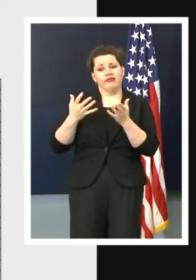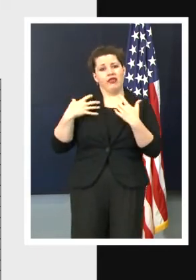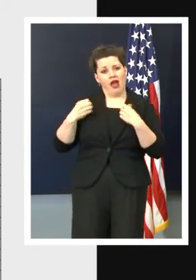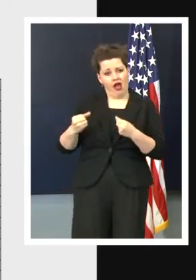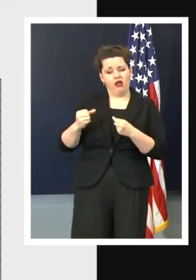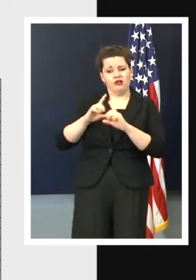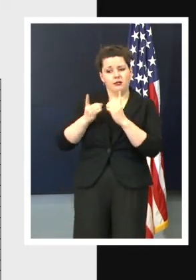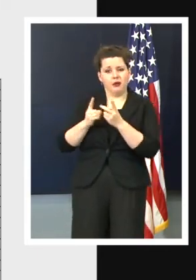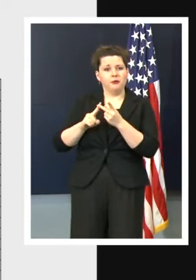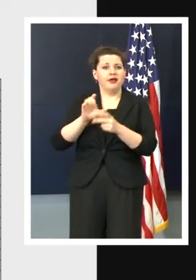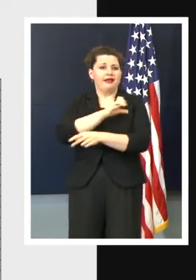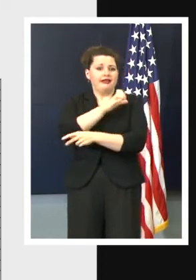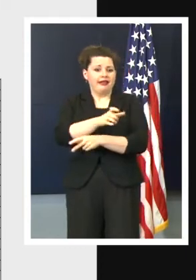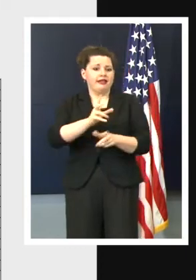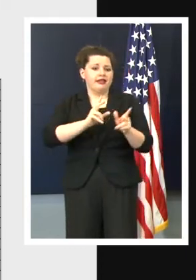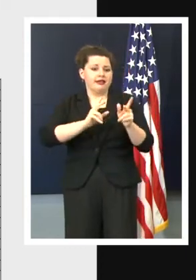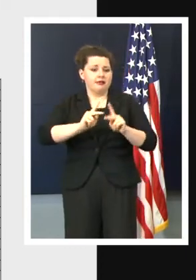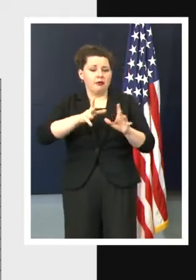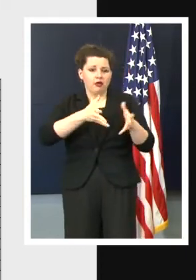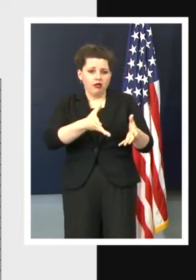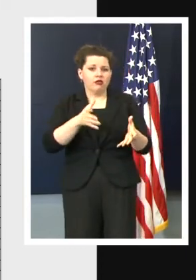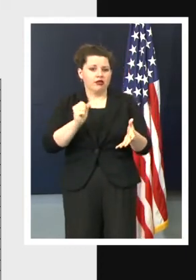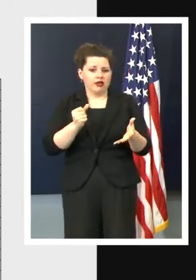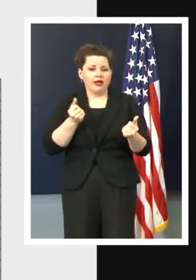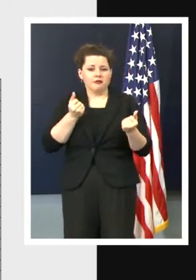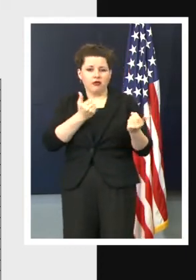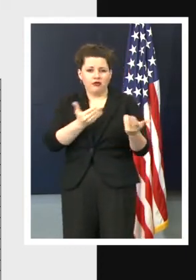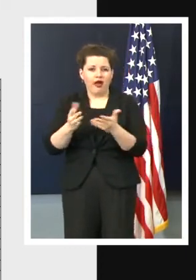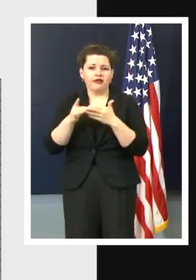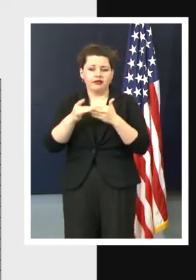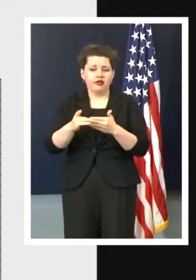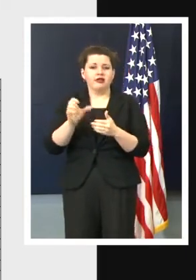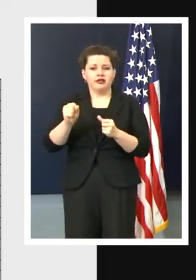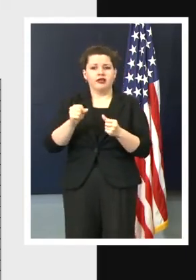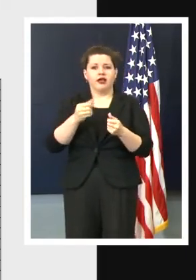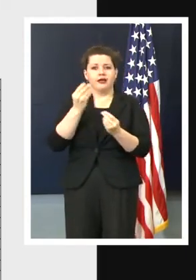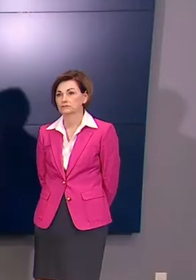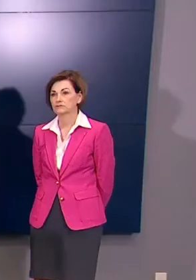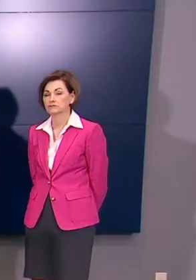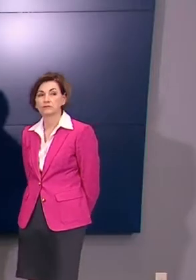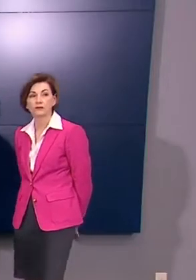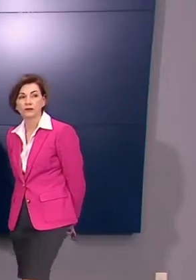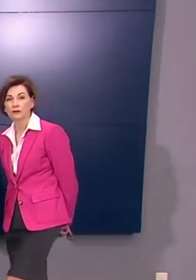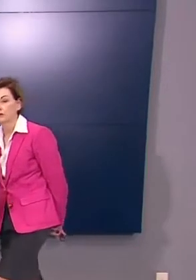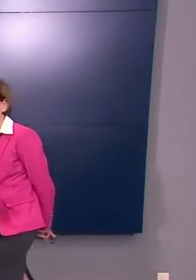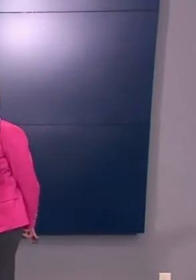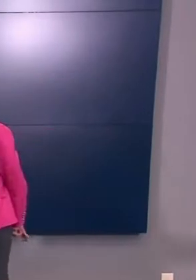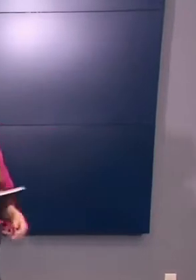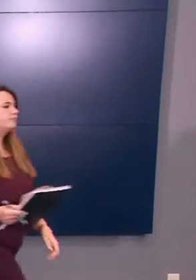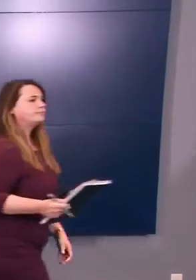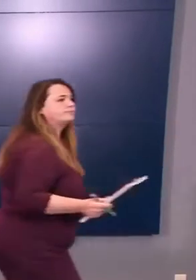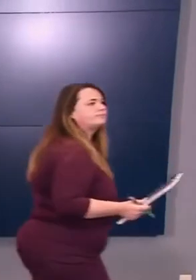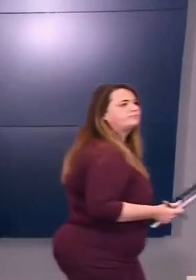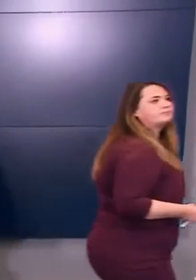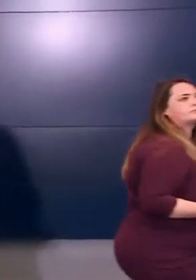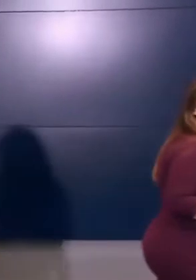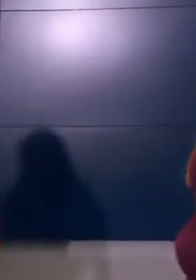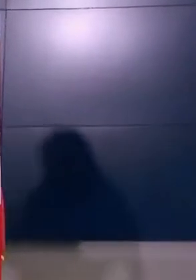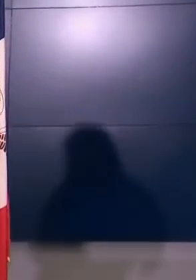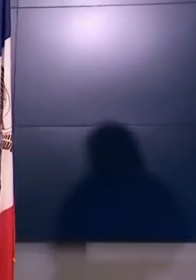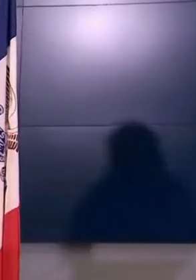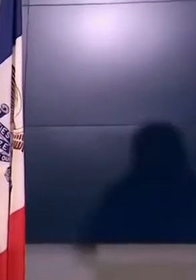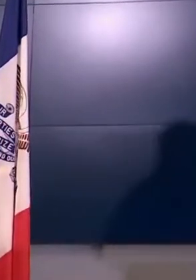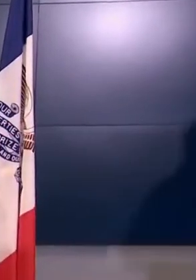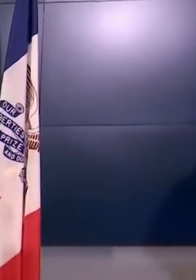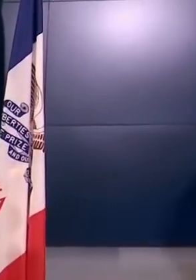and with all Iowans to help provide that guidance and keep everybody as safe and healthy as possible. Governor, I'm curious if you could explain a little bit